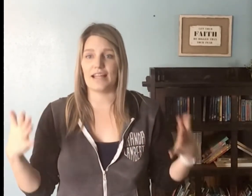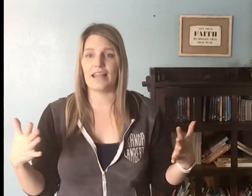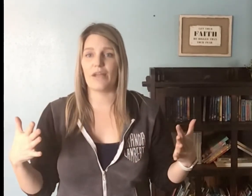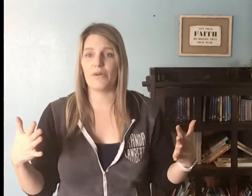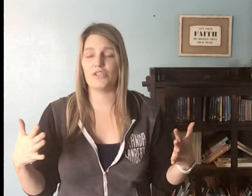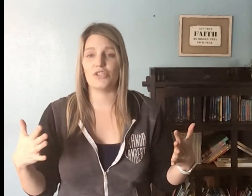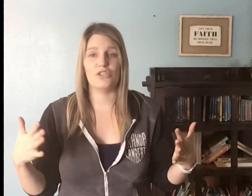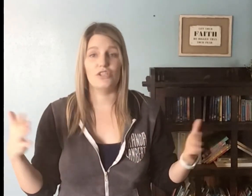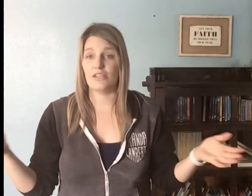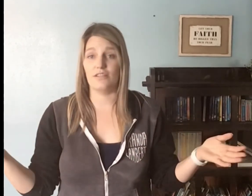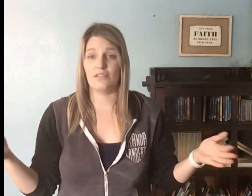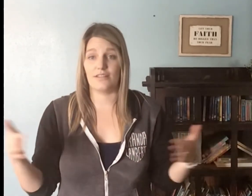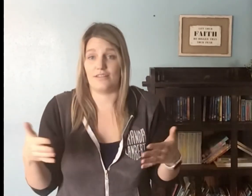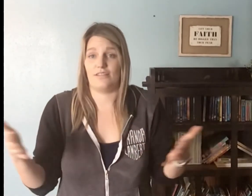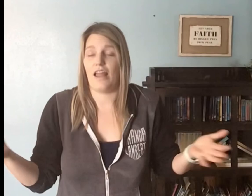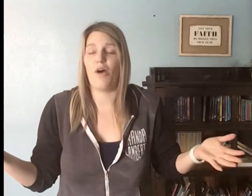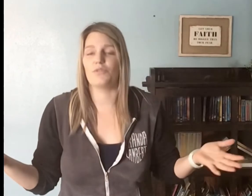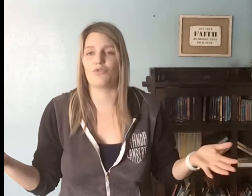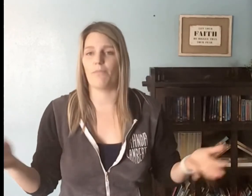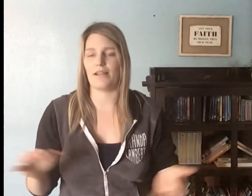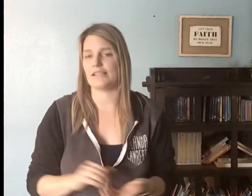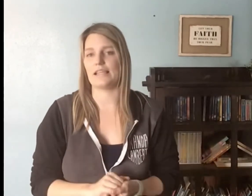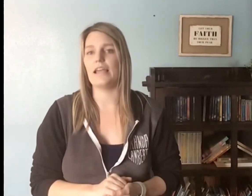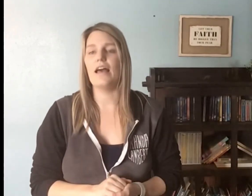language helps tremendously.